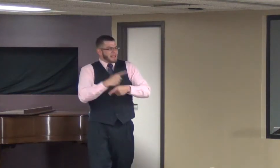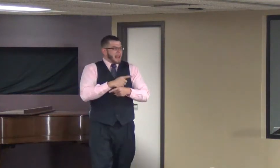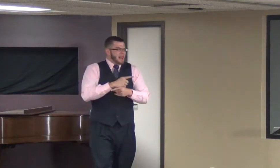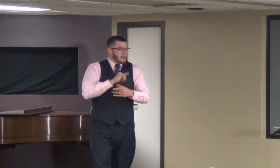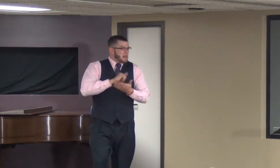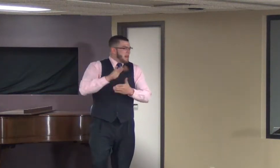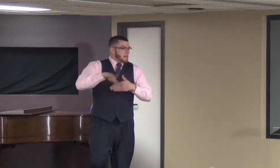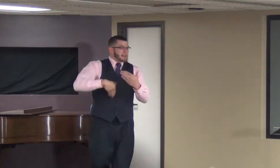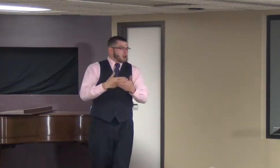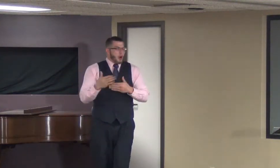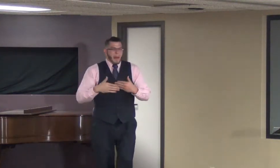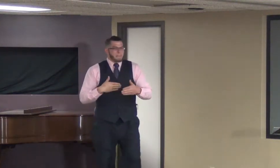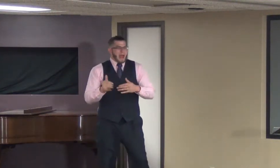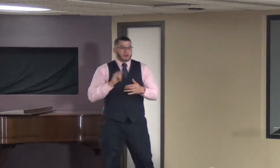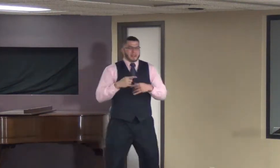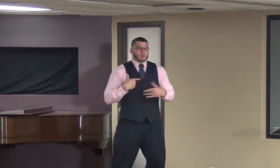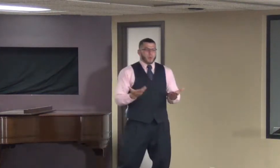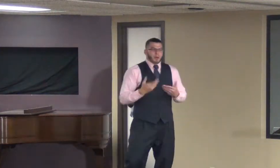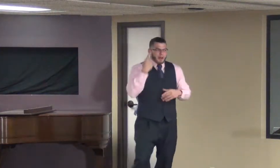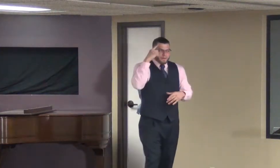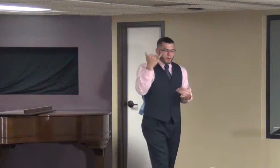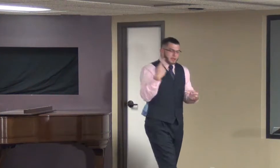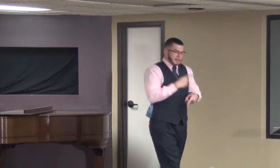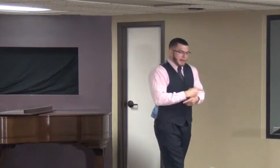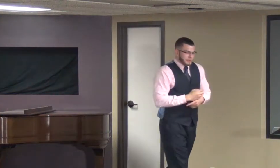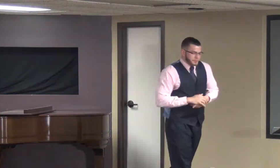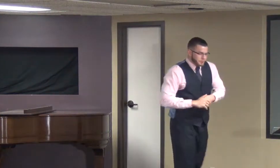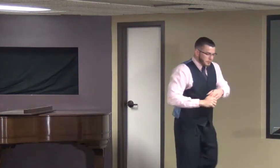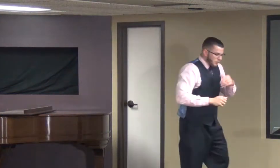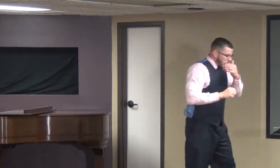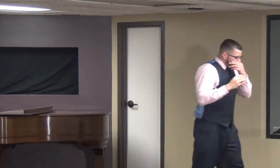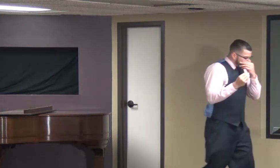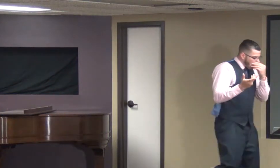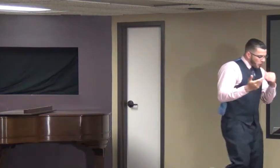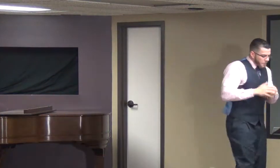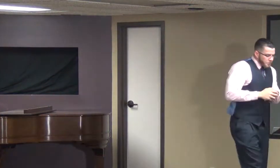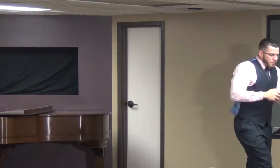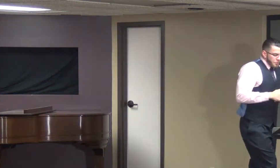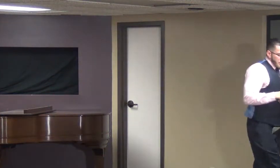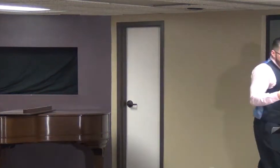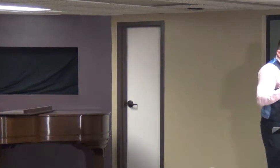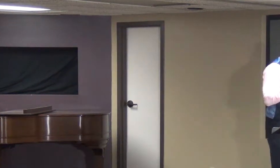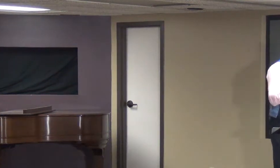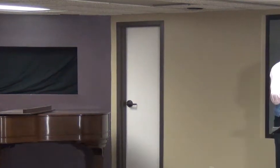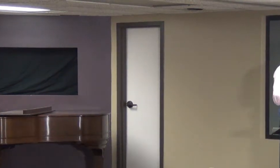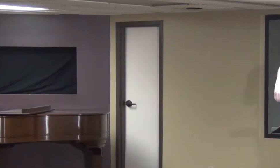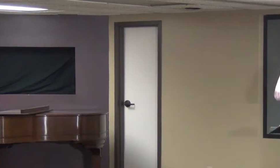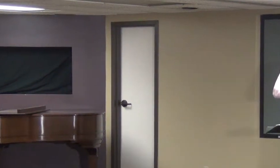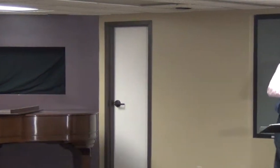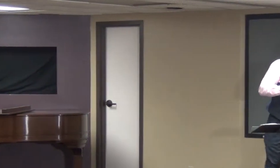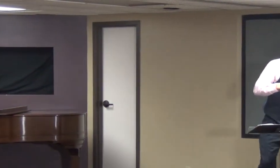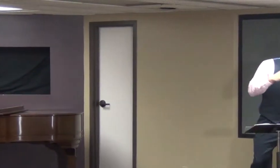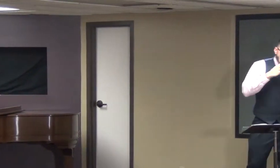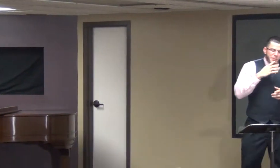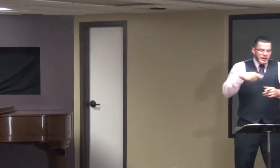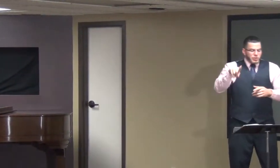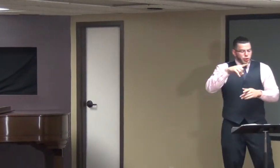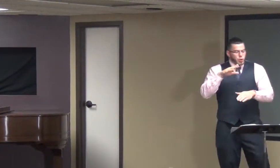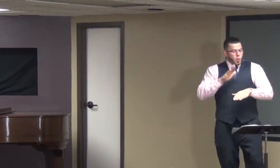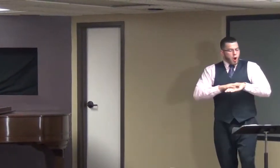today, that's all that matters. That's what we're here for today. So, I want to speak to you